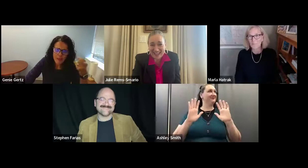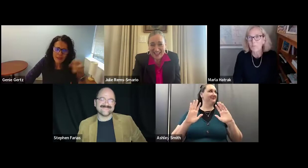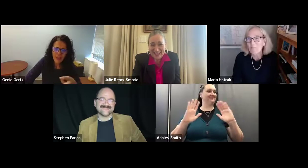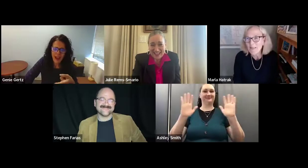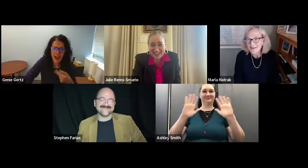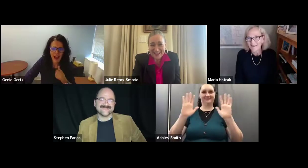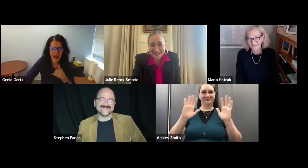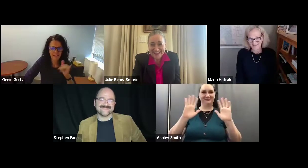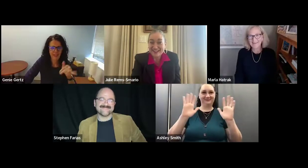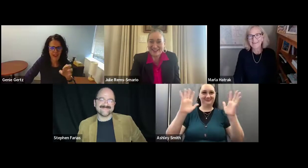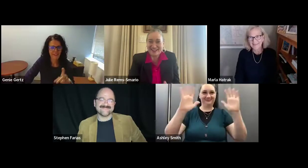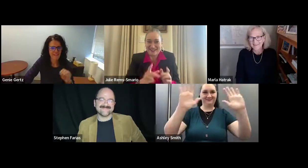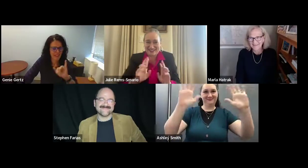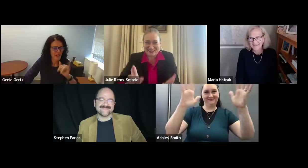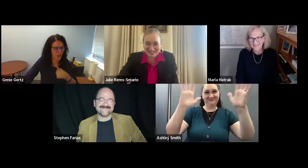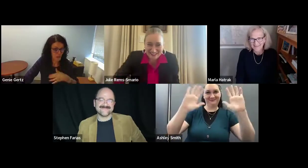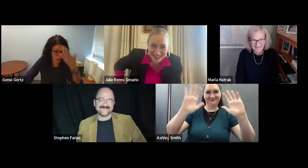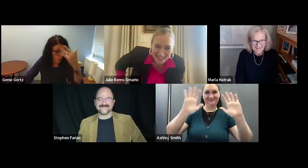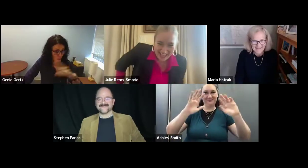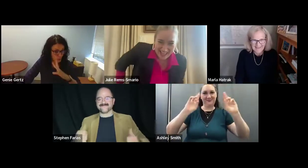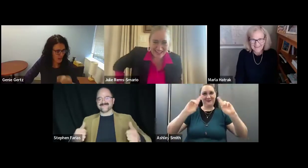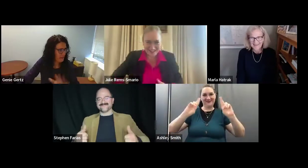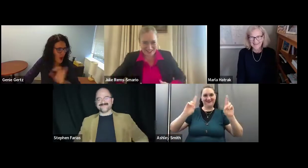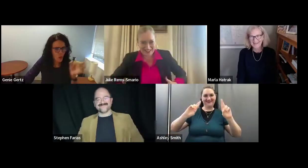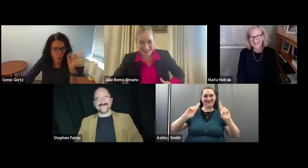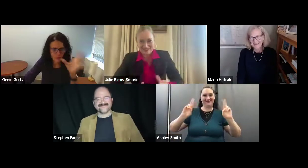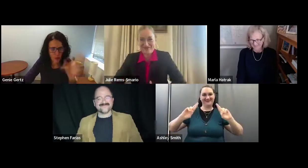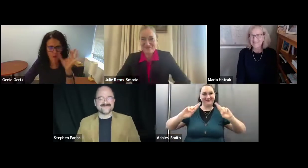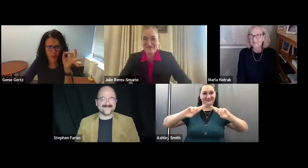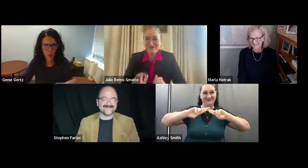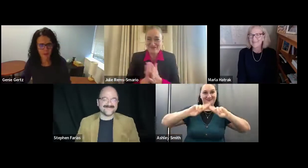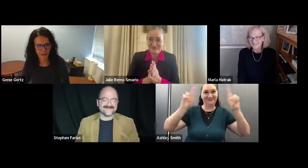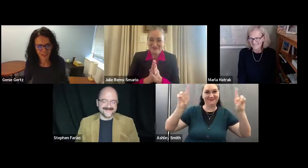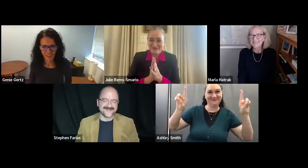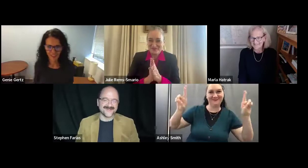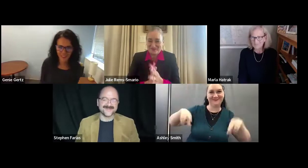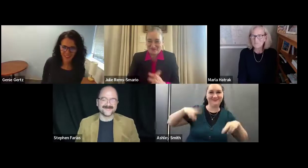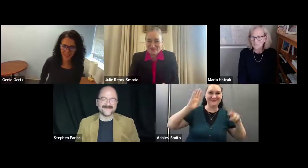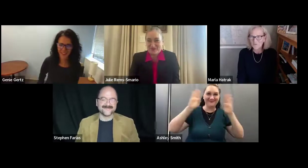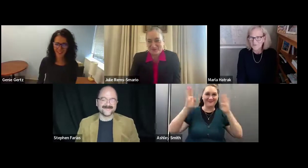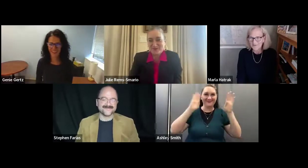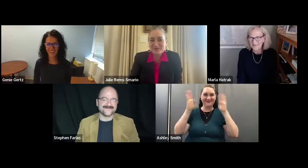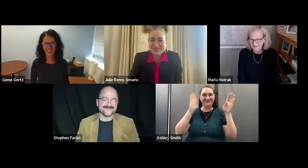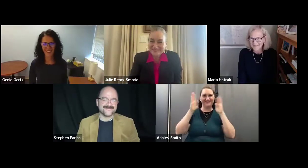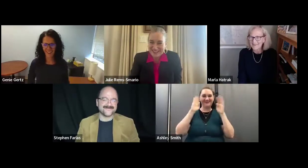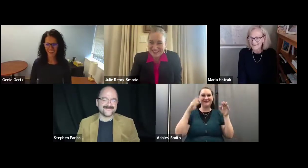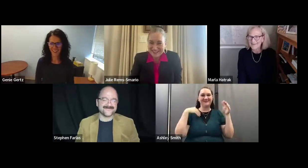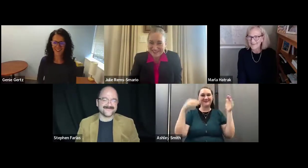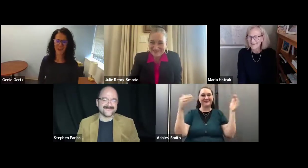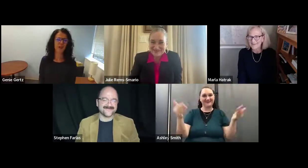Hi, guys. Excuse me. Hello. Yes, yes, I know what you're talking about. I know what you're talking about. Awful. Ashley's.